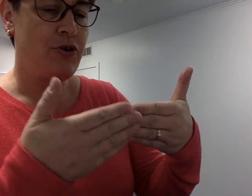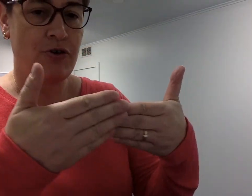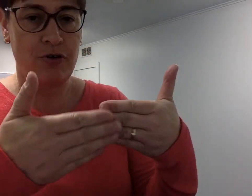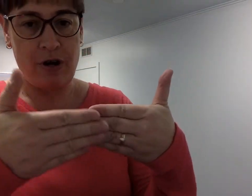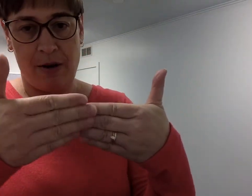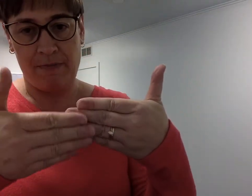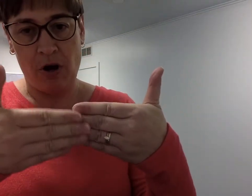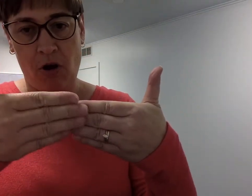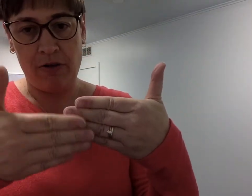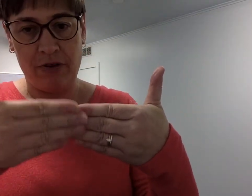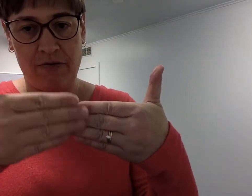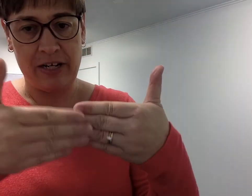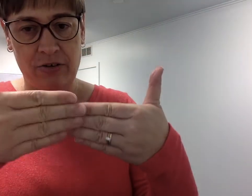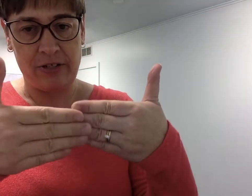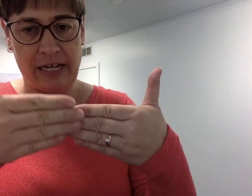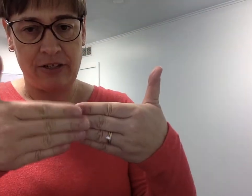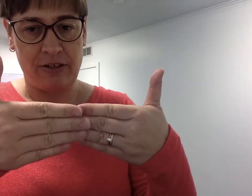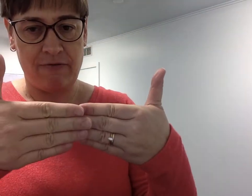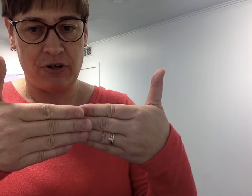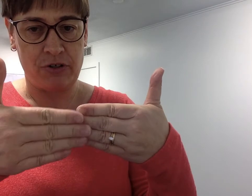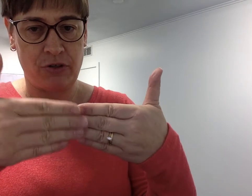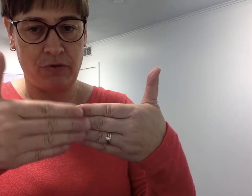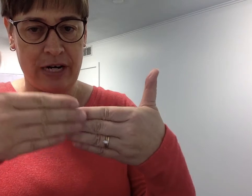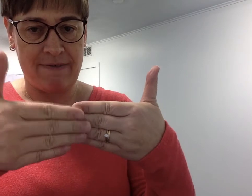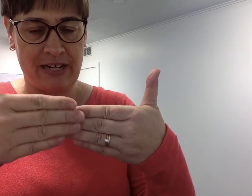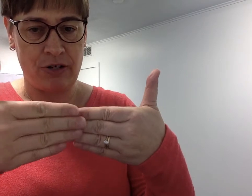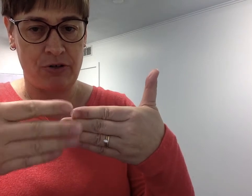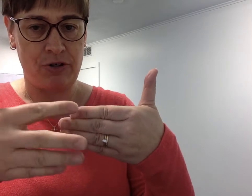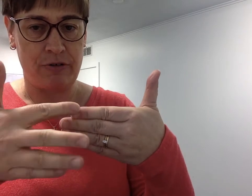your all of your fingers. I guess the first three fingers, your